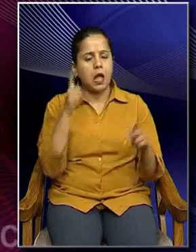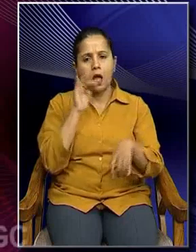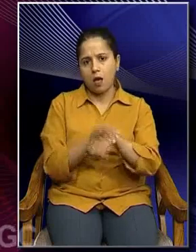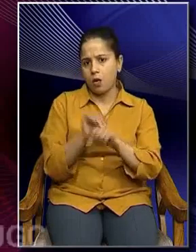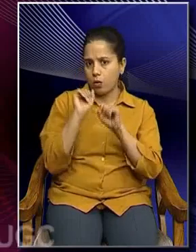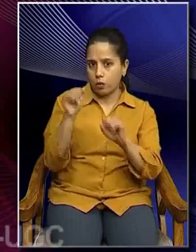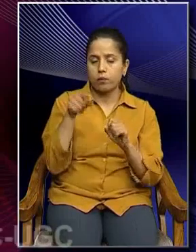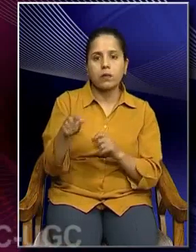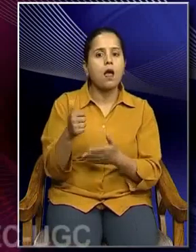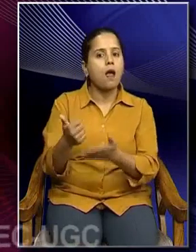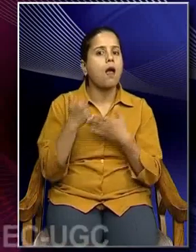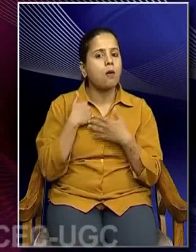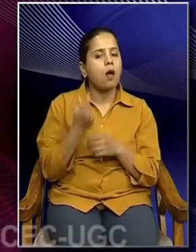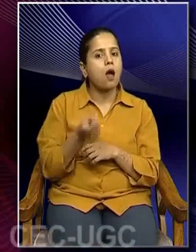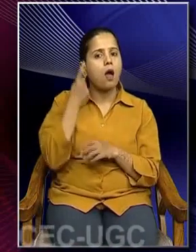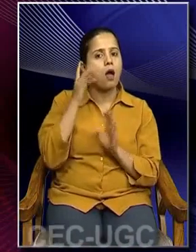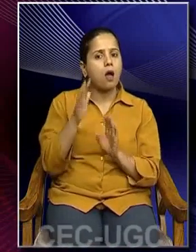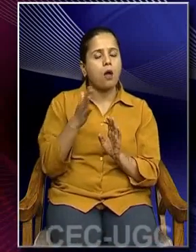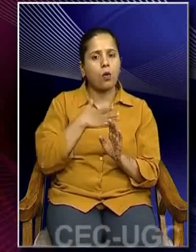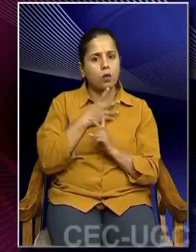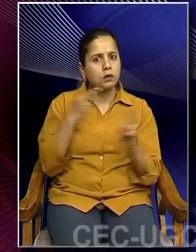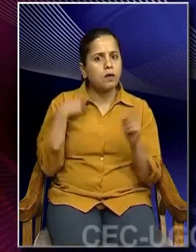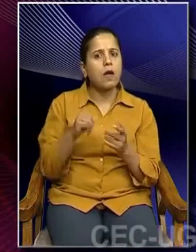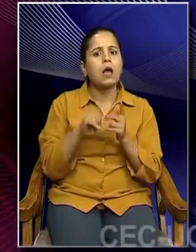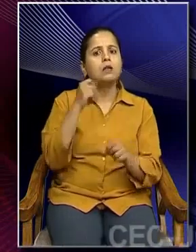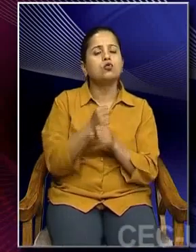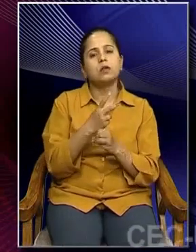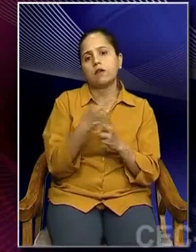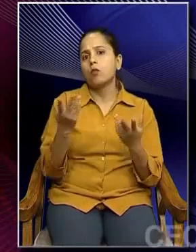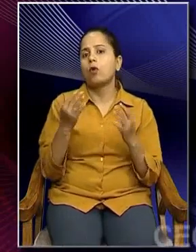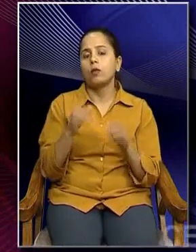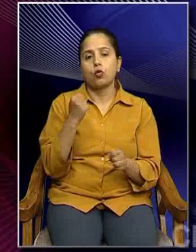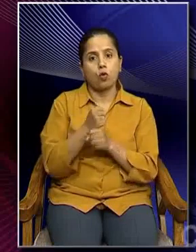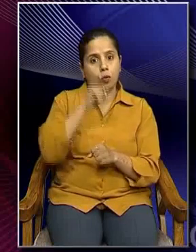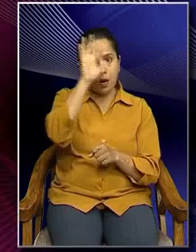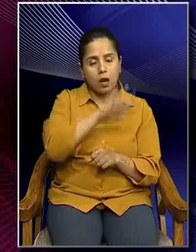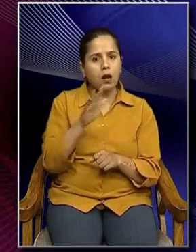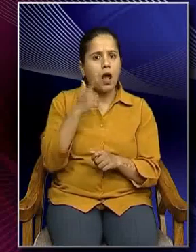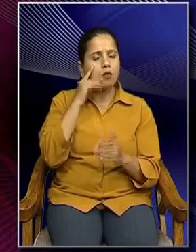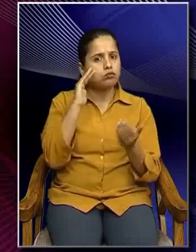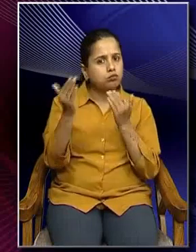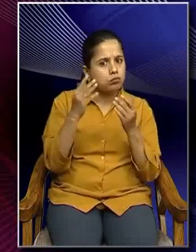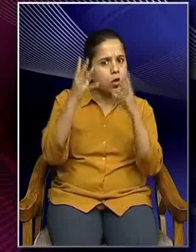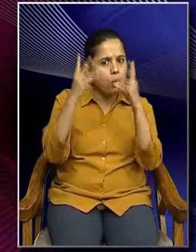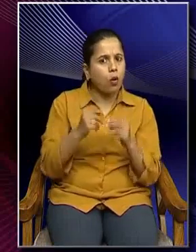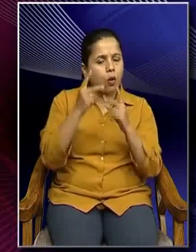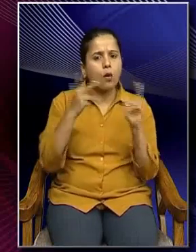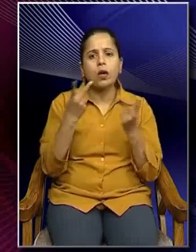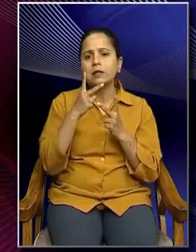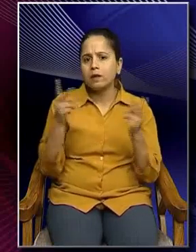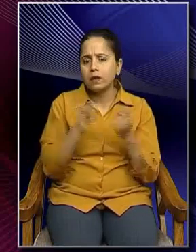identification. So this will help us to meet other sister SDGs as well. So Government of India has been measuring, to what extent different